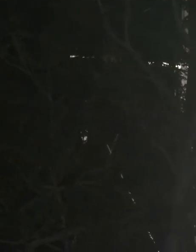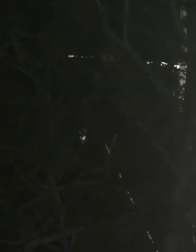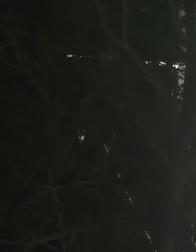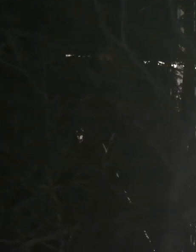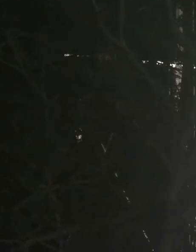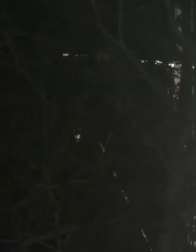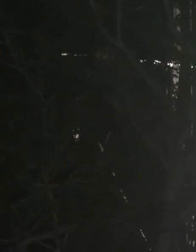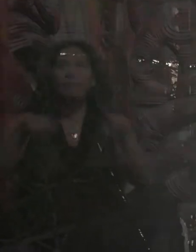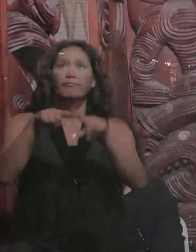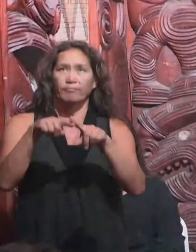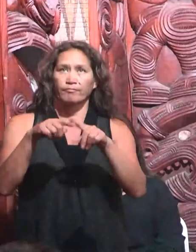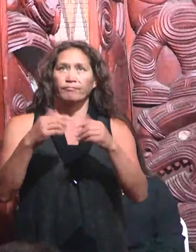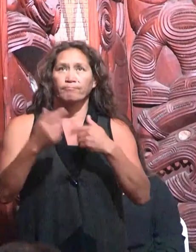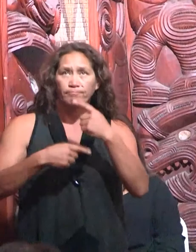mātou.